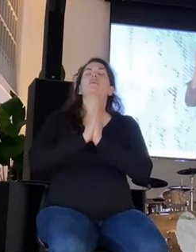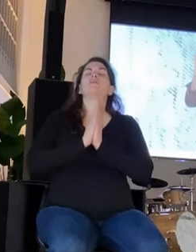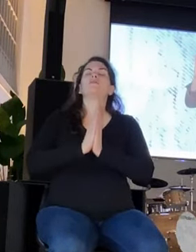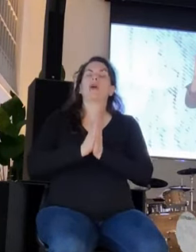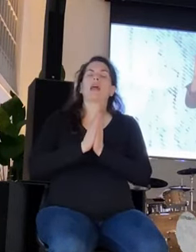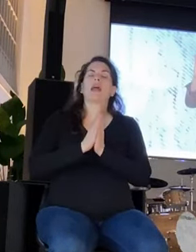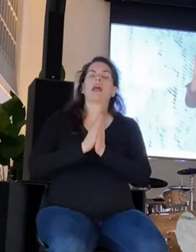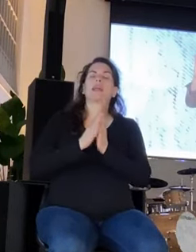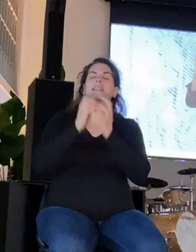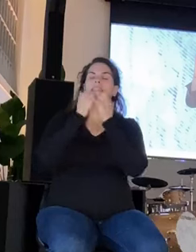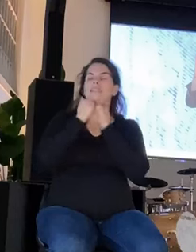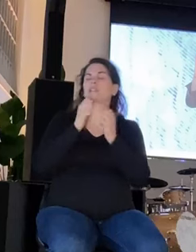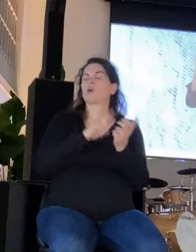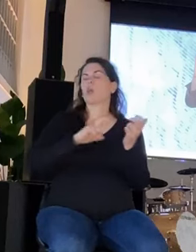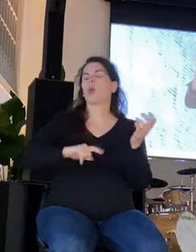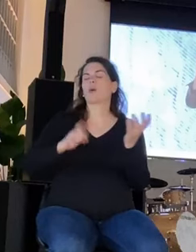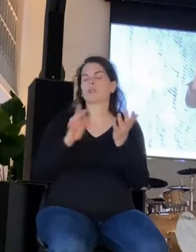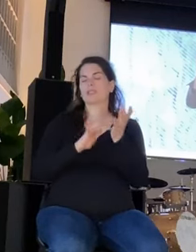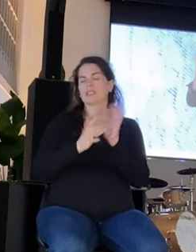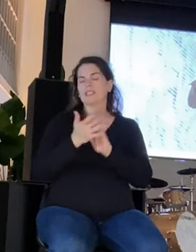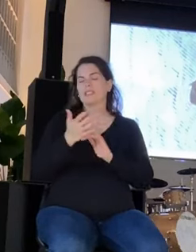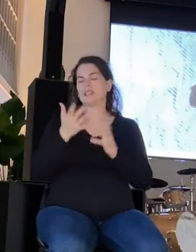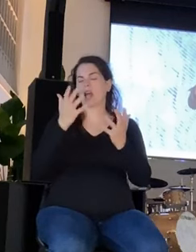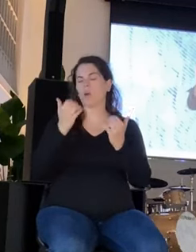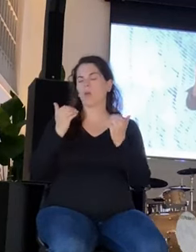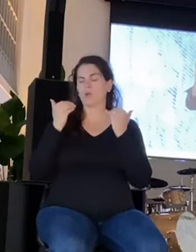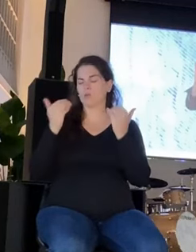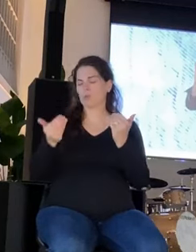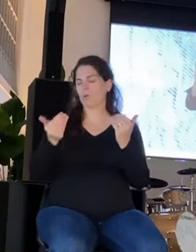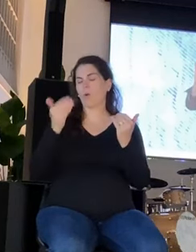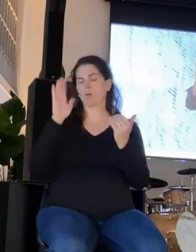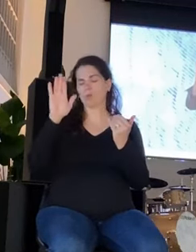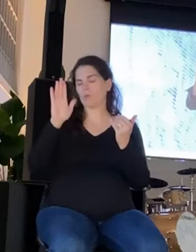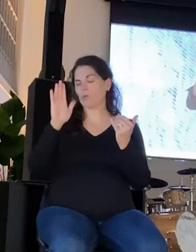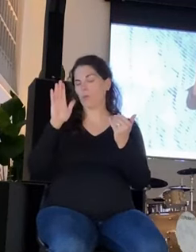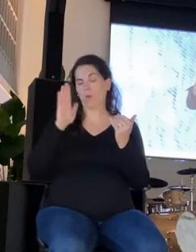me. Say, dear Lord Jesus, I want to go your way.